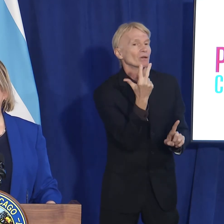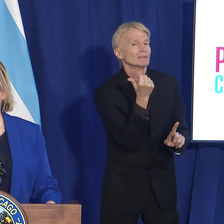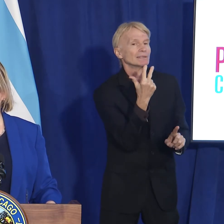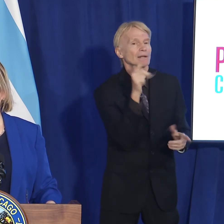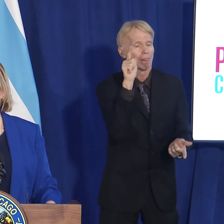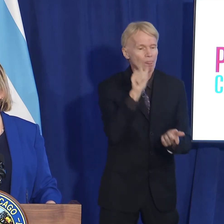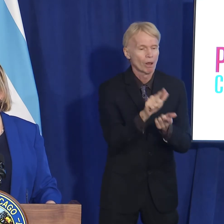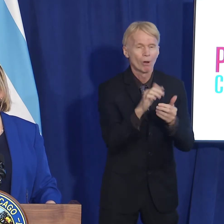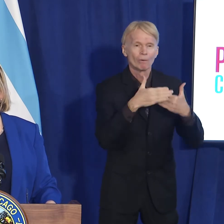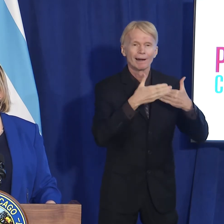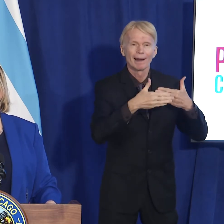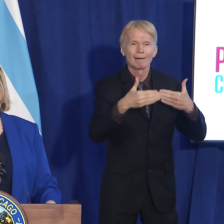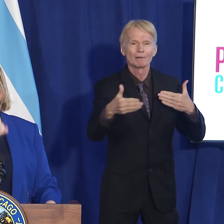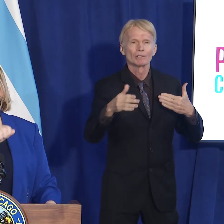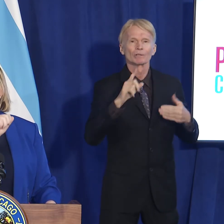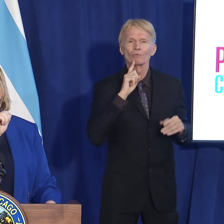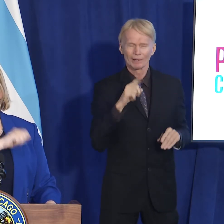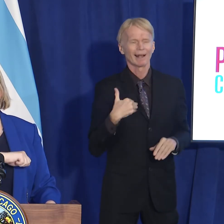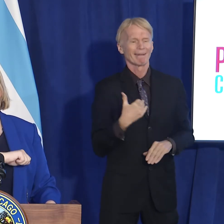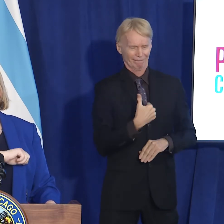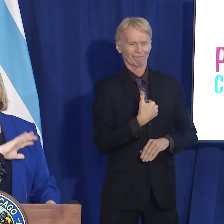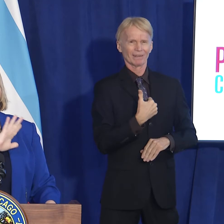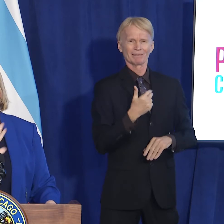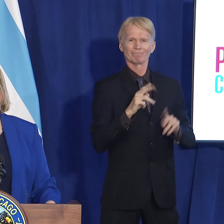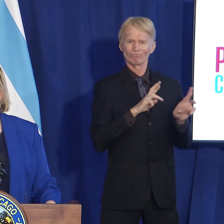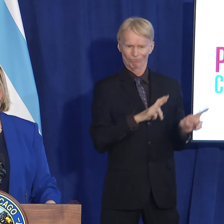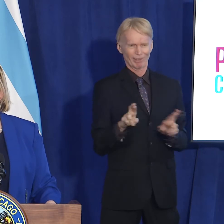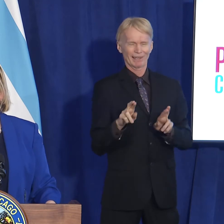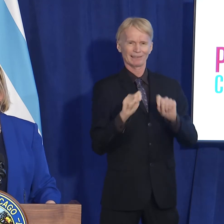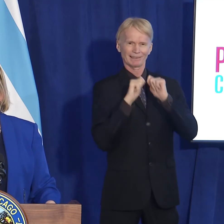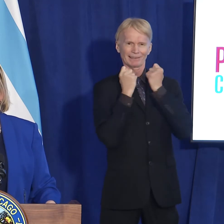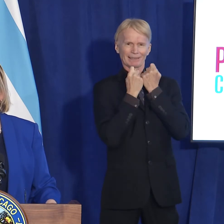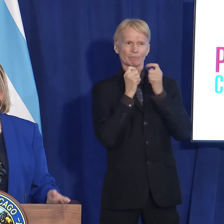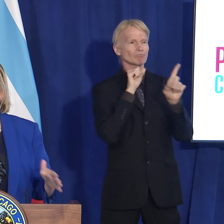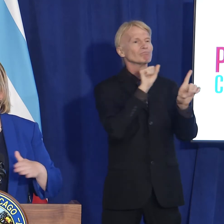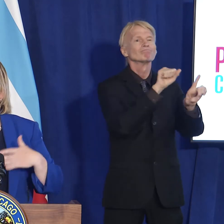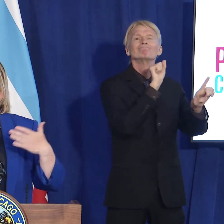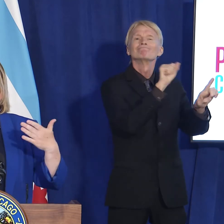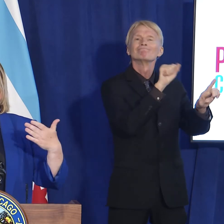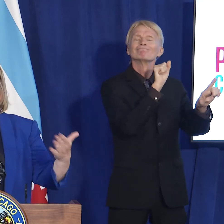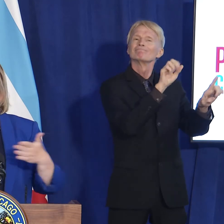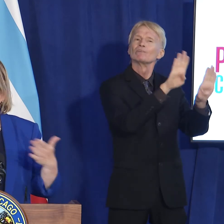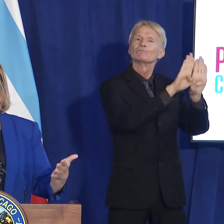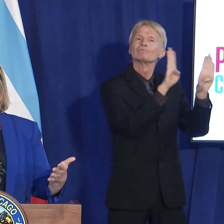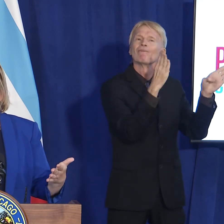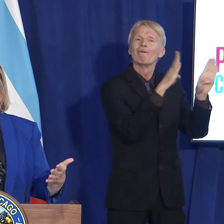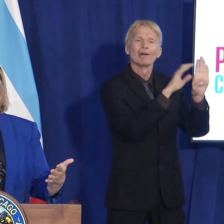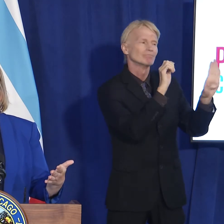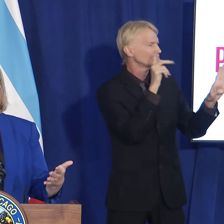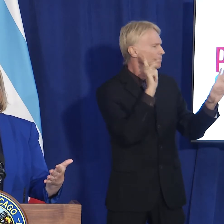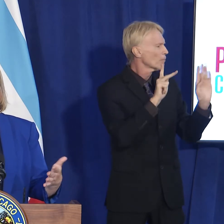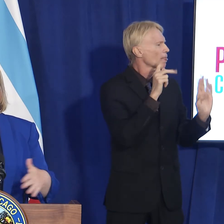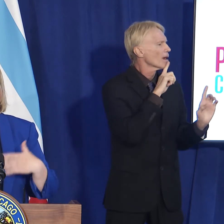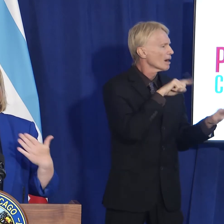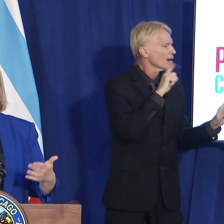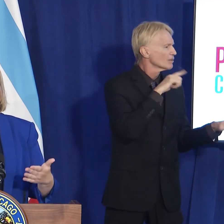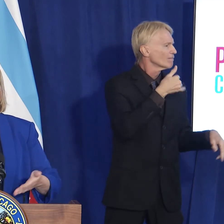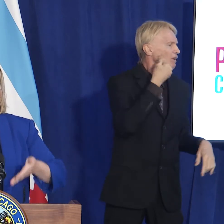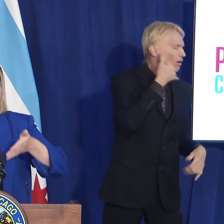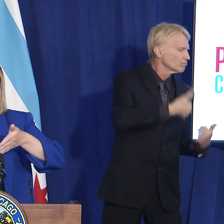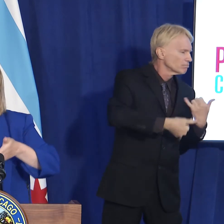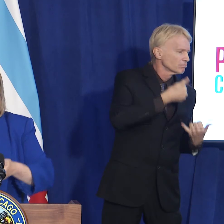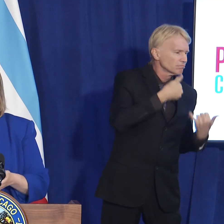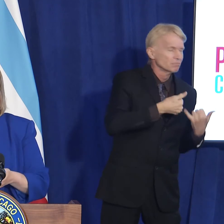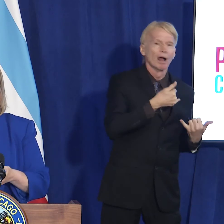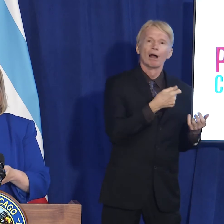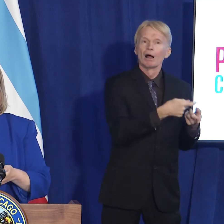the teams are knocking on every single door in those unvaccinated communities and talking to people as they answer the phone about